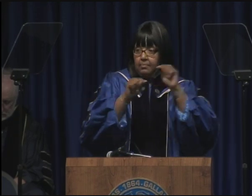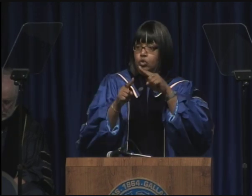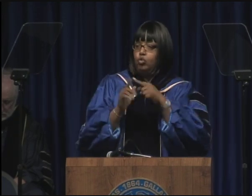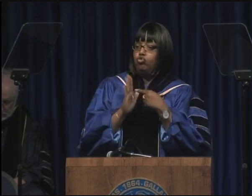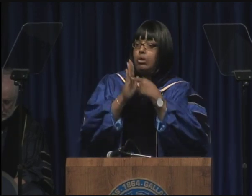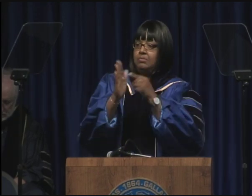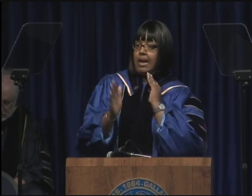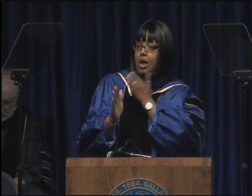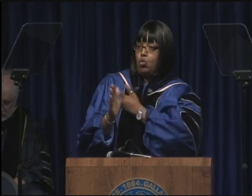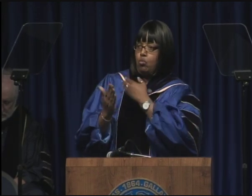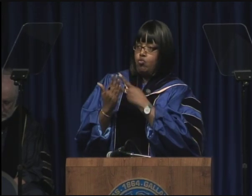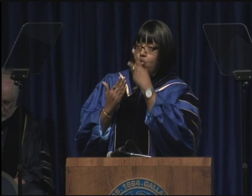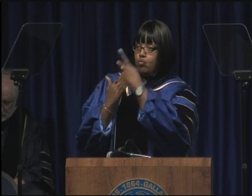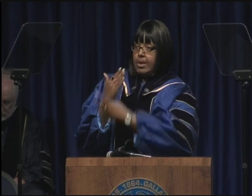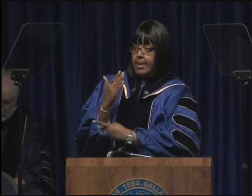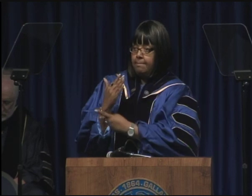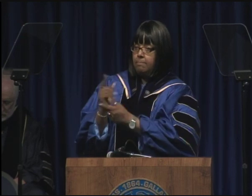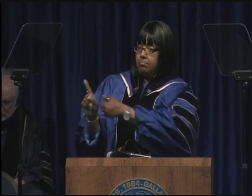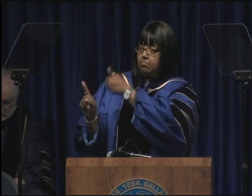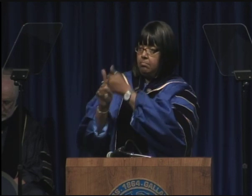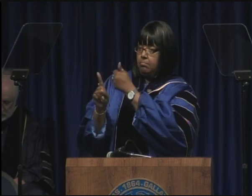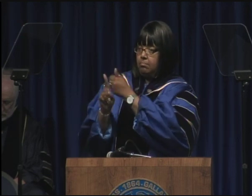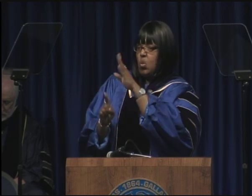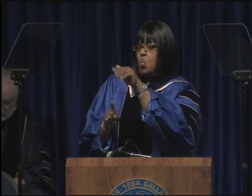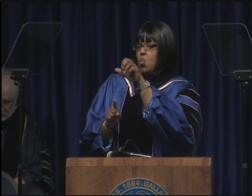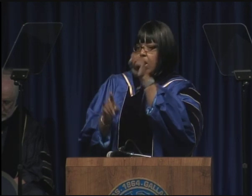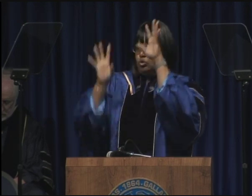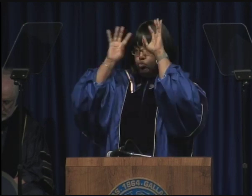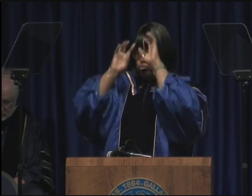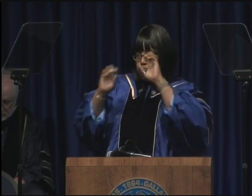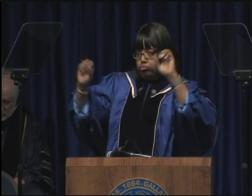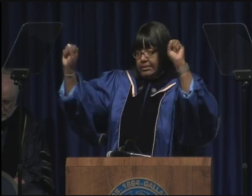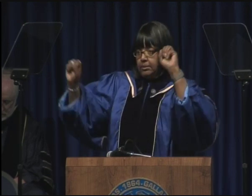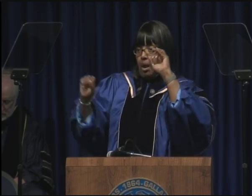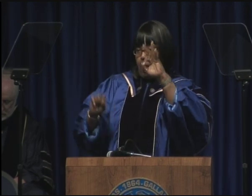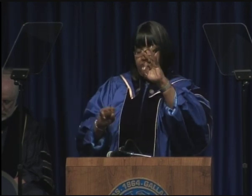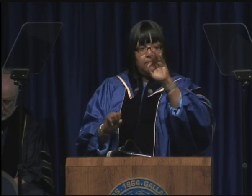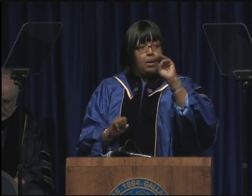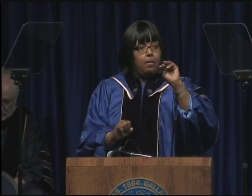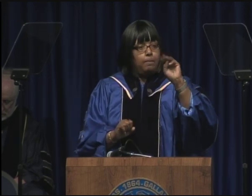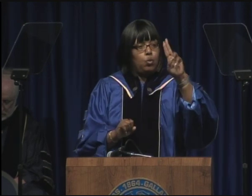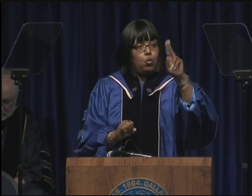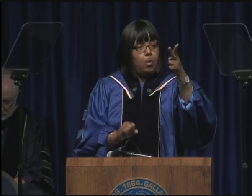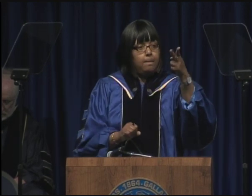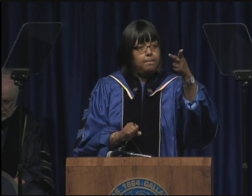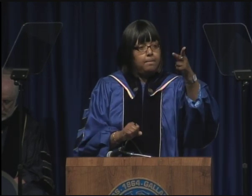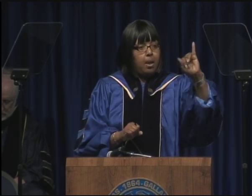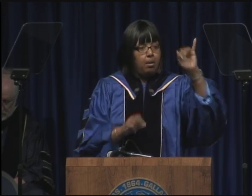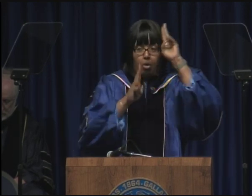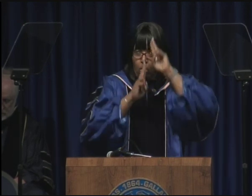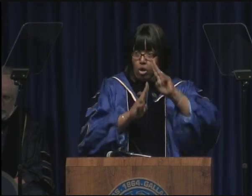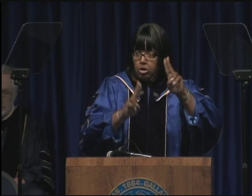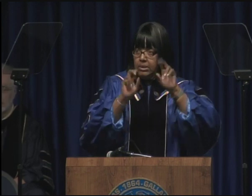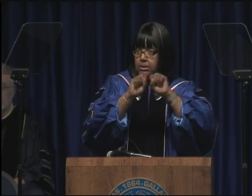various events representing our program. She was president of Mu Pi